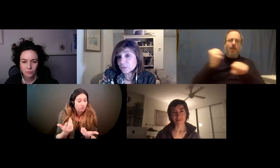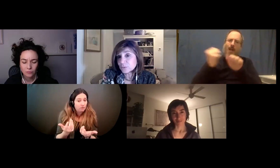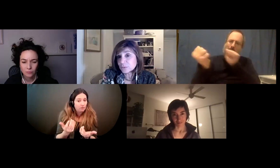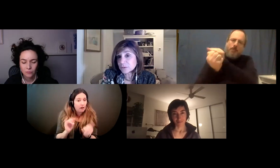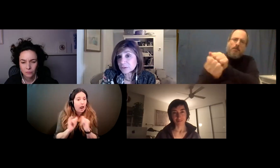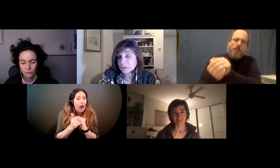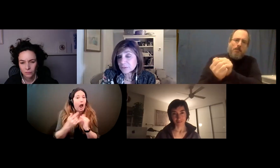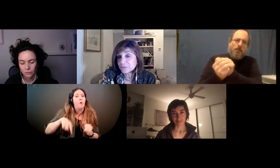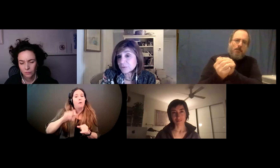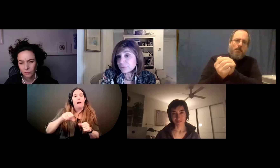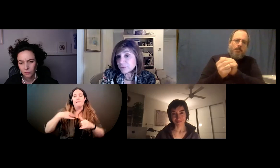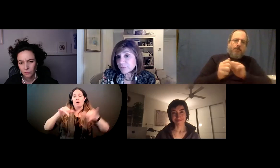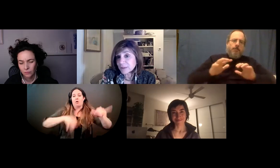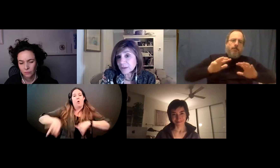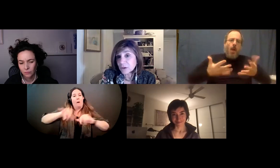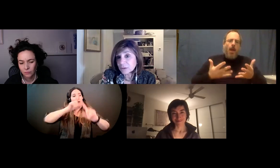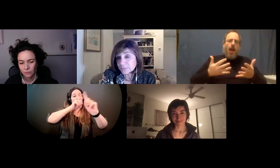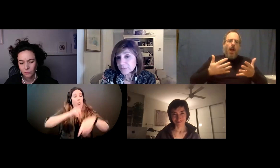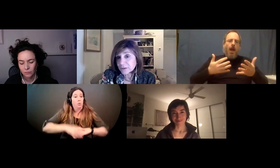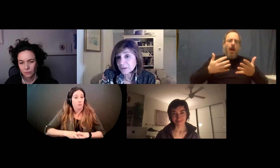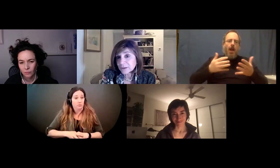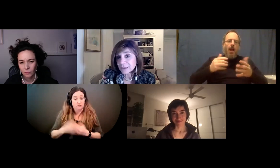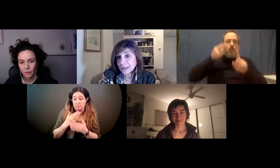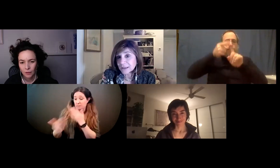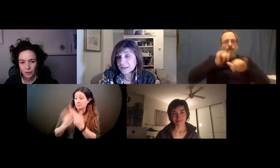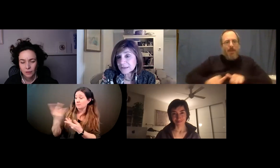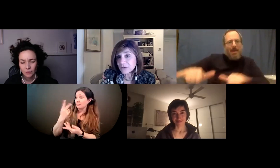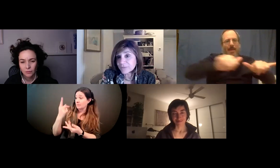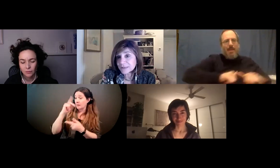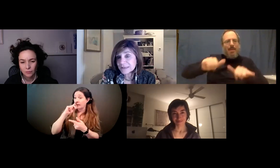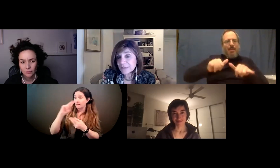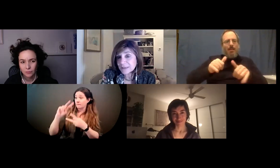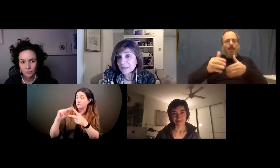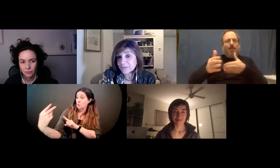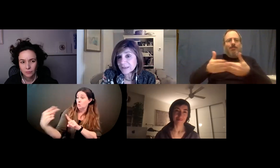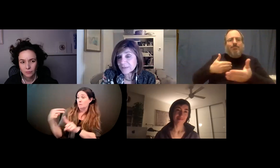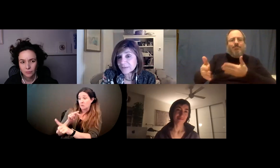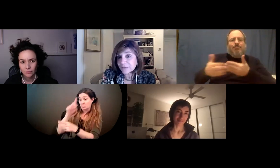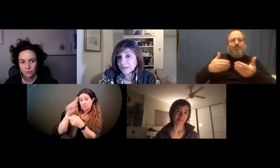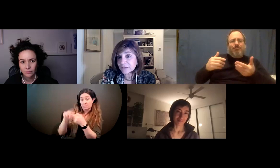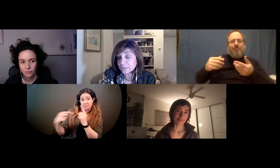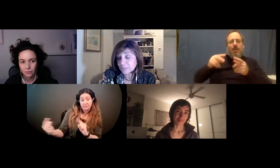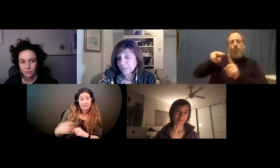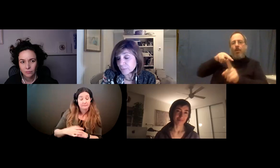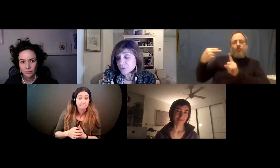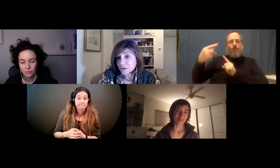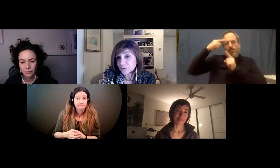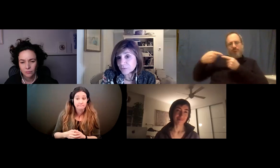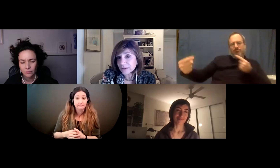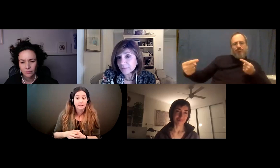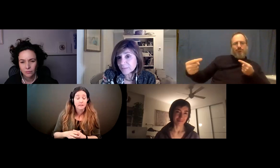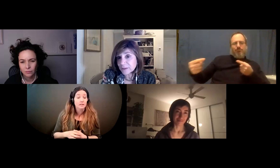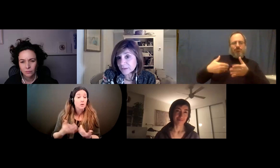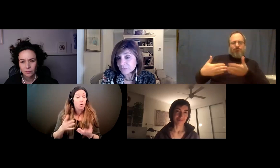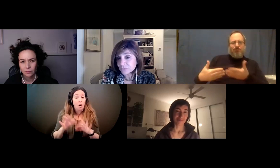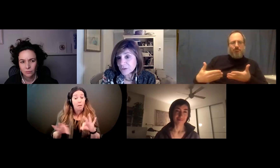people who don't agree with me at all. And it often is by not fighting about the thing about which we don't